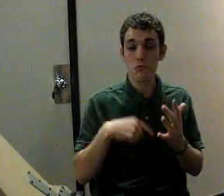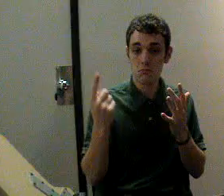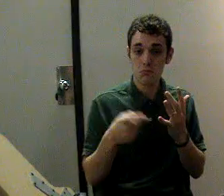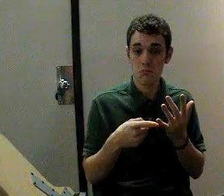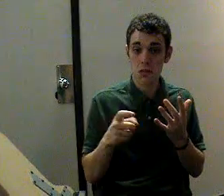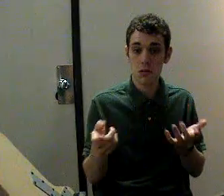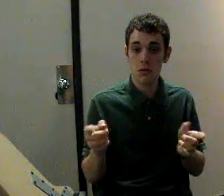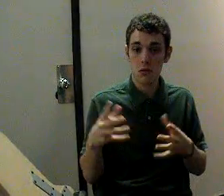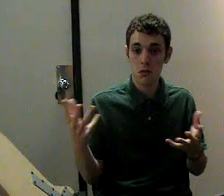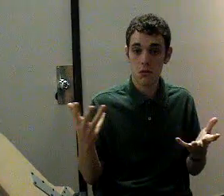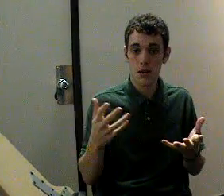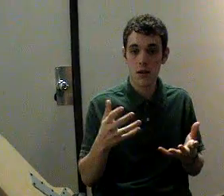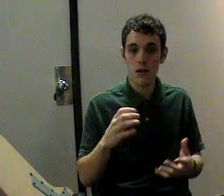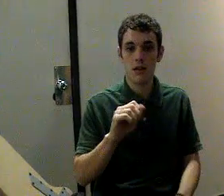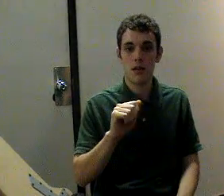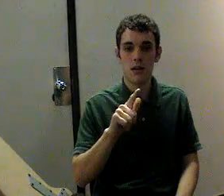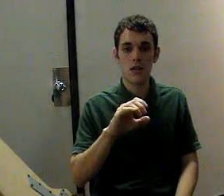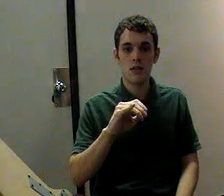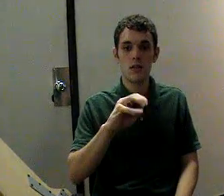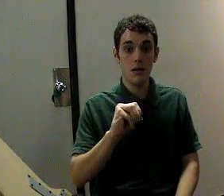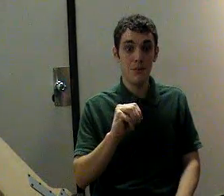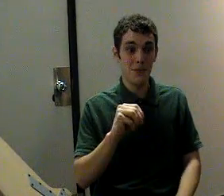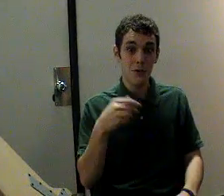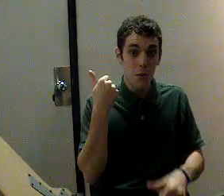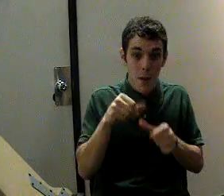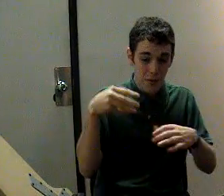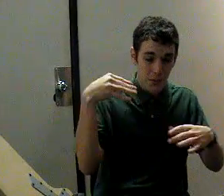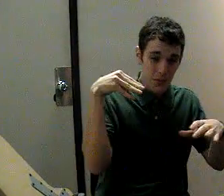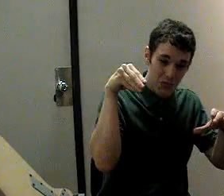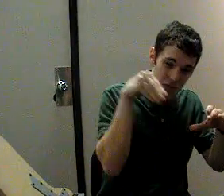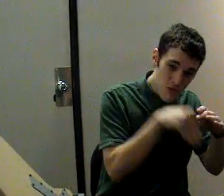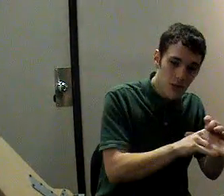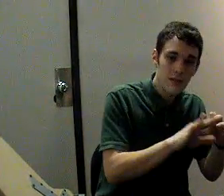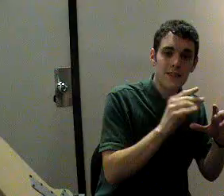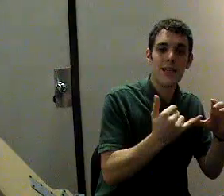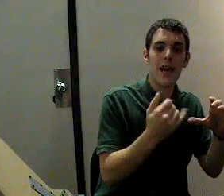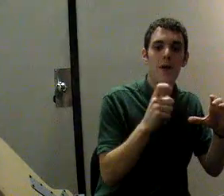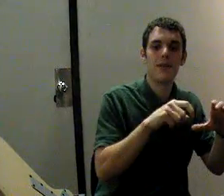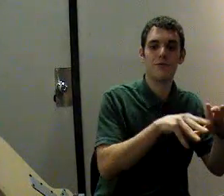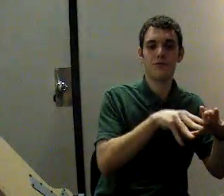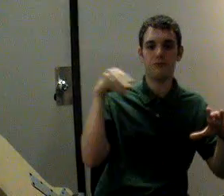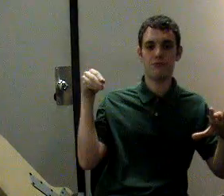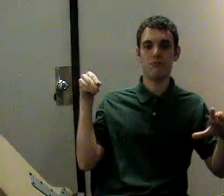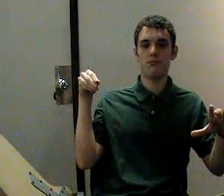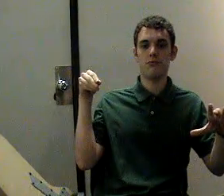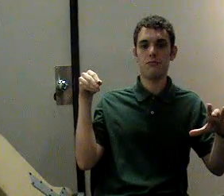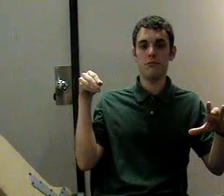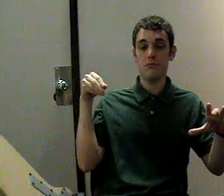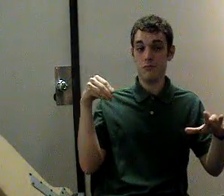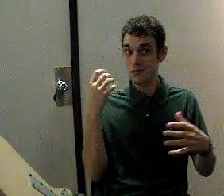Calcium has to be pumped back. Okay? Does that make sense? Did this help at all? Talking about it, because when I talk around,